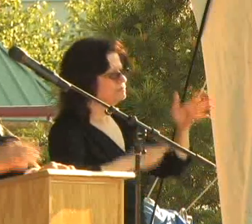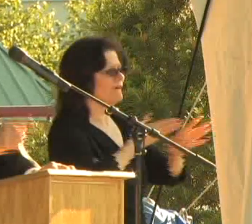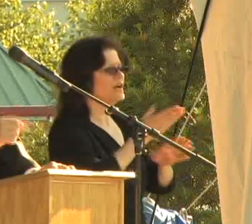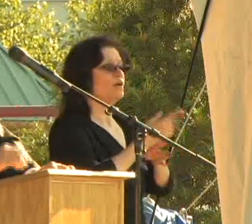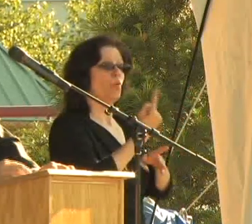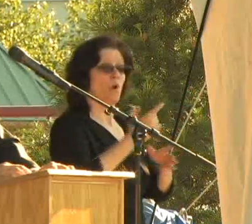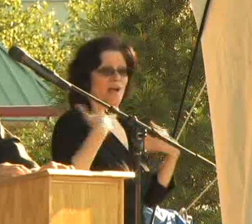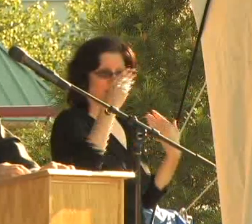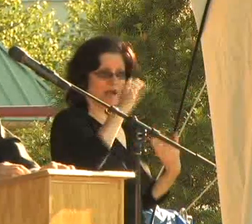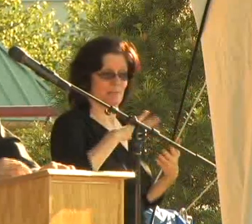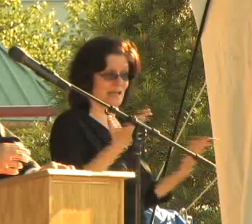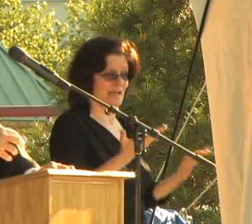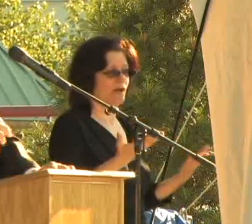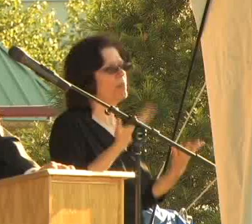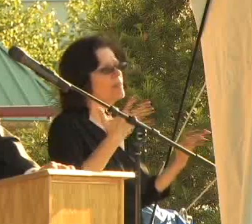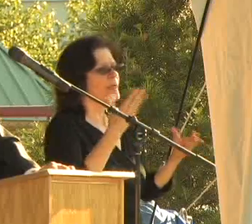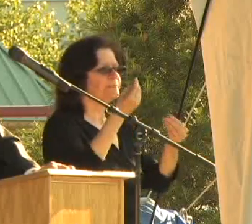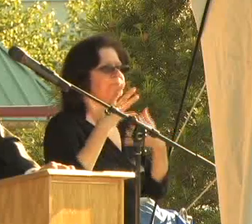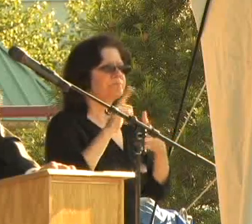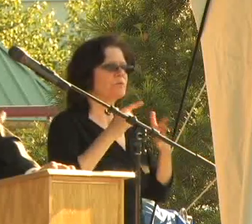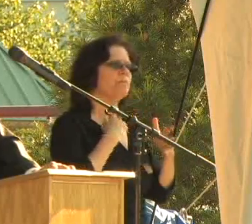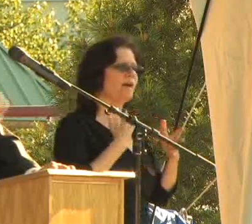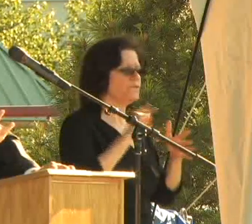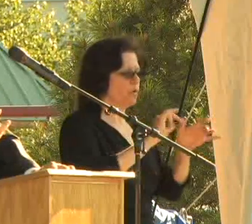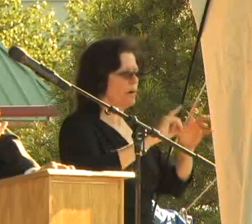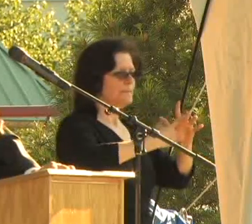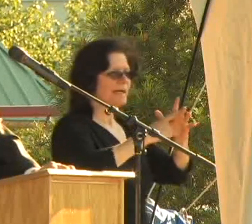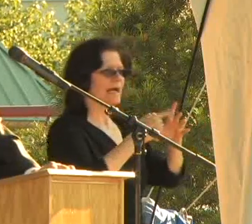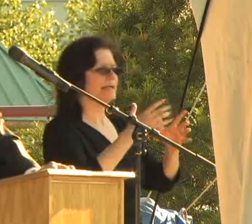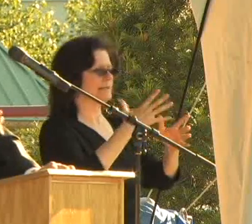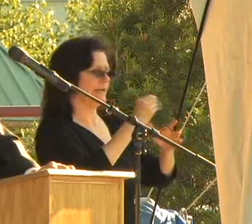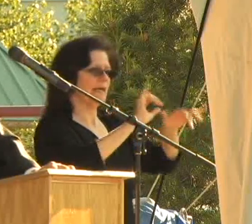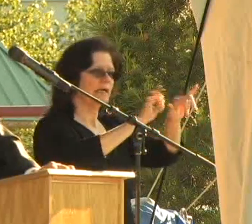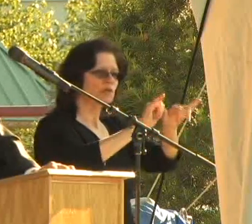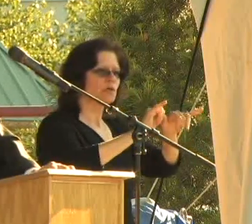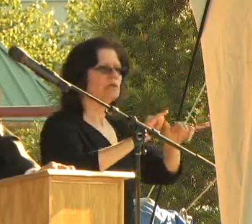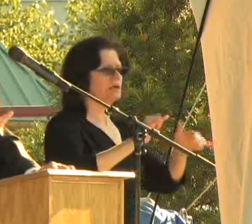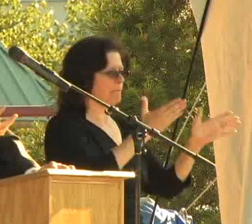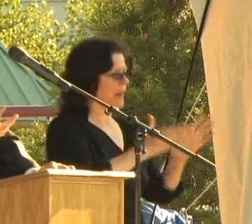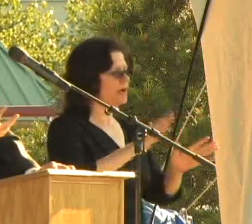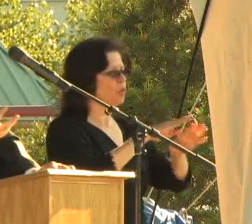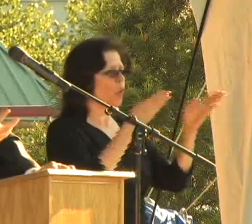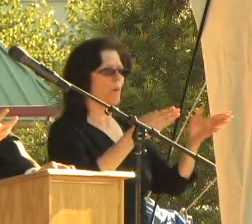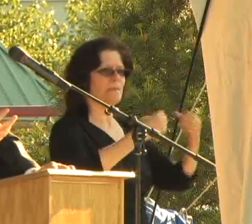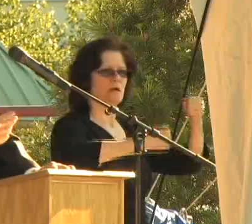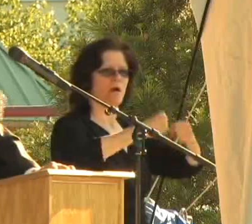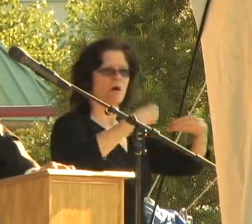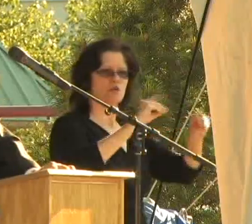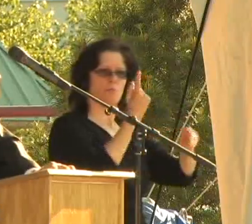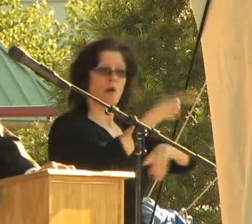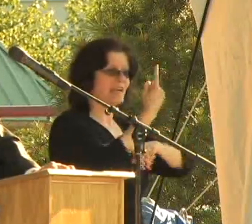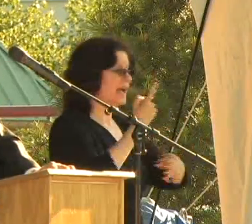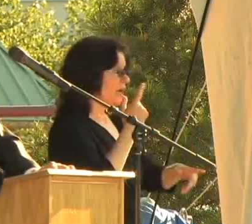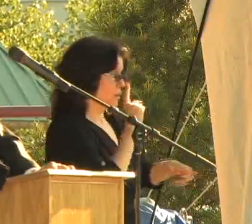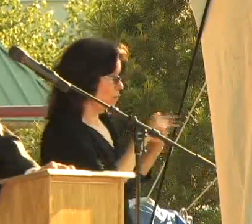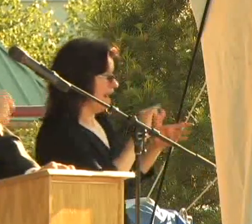There's one young man here who's told me about his passion for mechanics and engineering. He plans to open up an auto shop someday, and when he does,